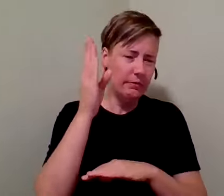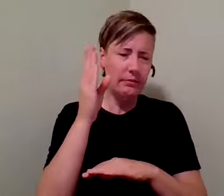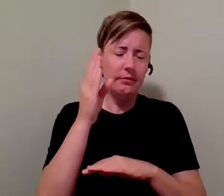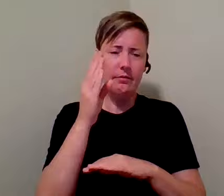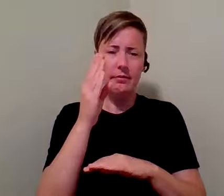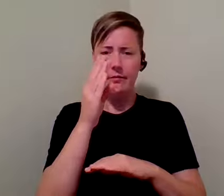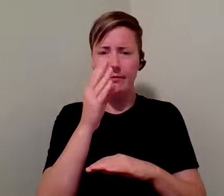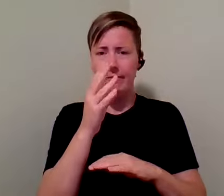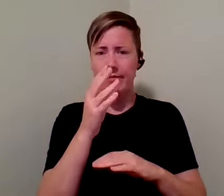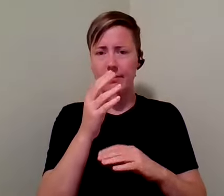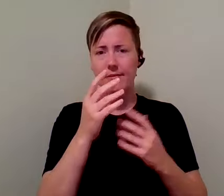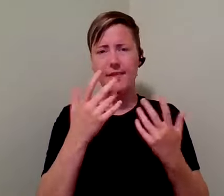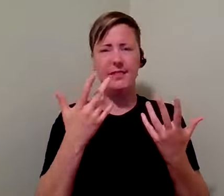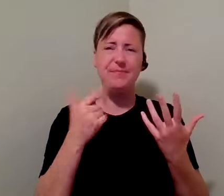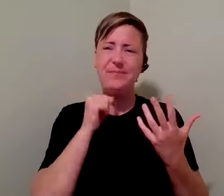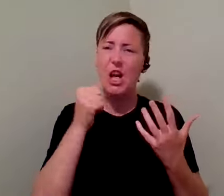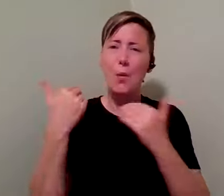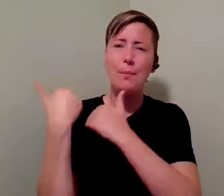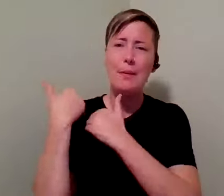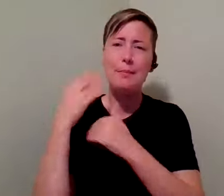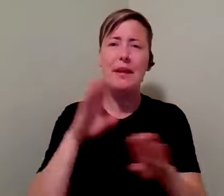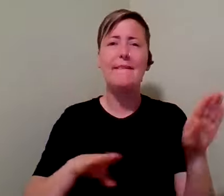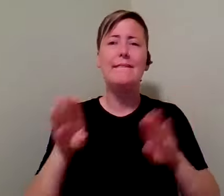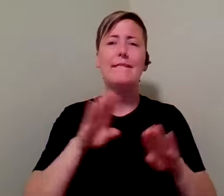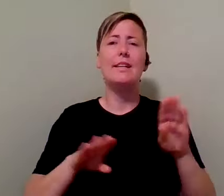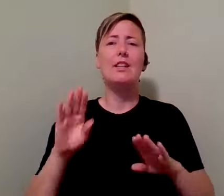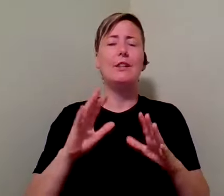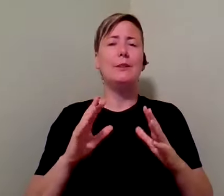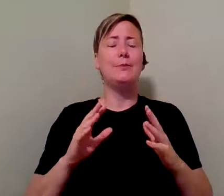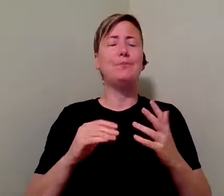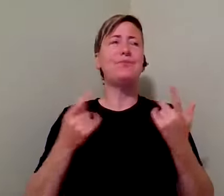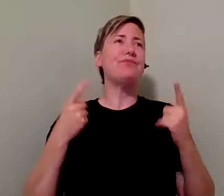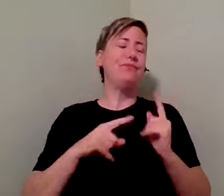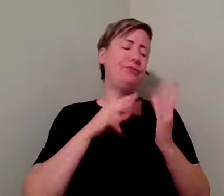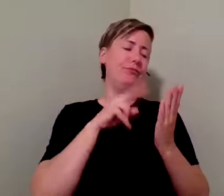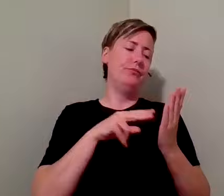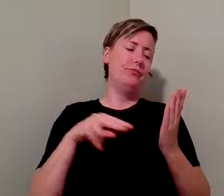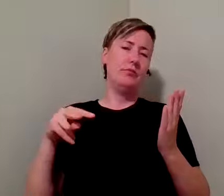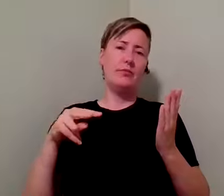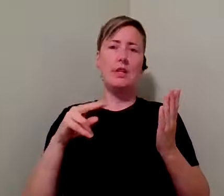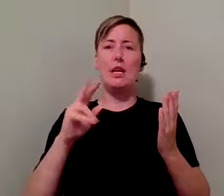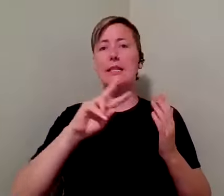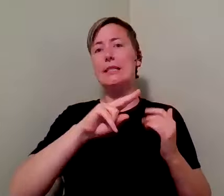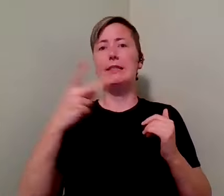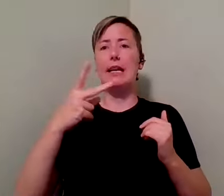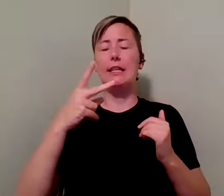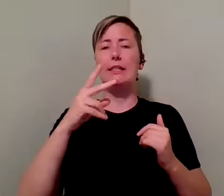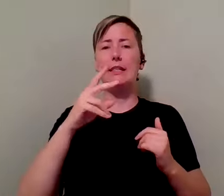demonstrate irresponsible behaviors. And I was reading a book called The Second Deadly Sin about a New York